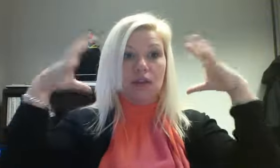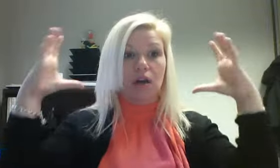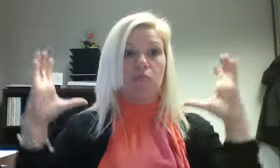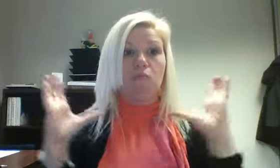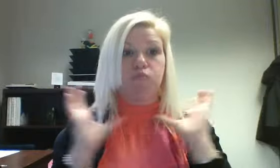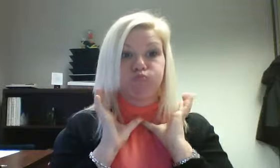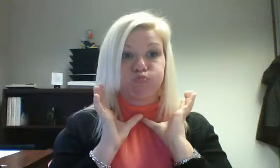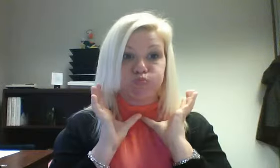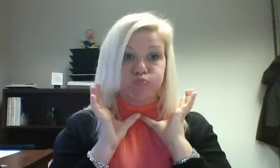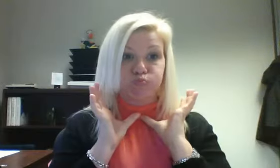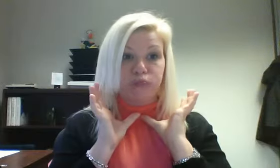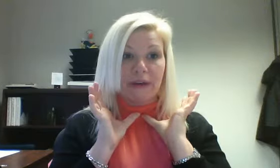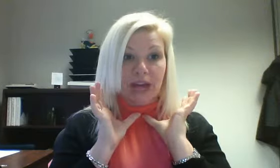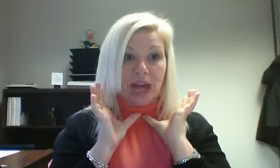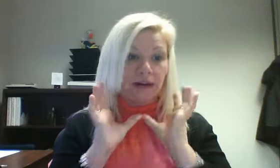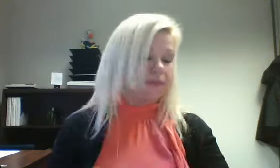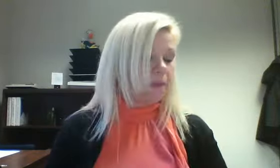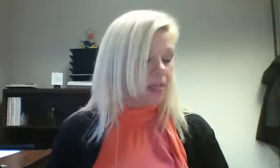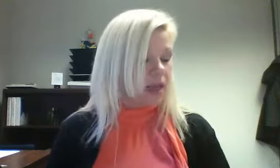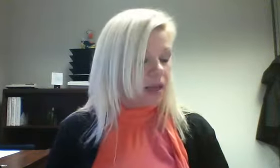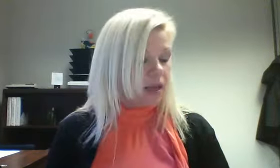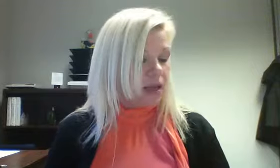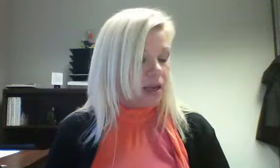are fat.